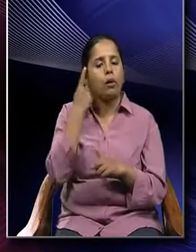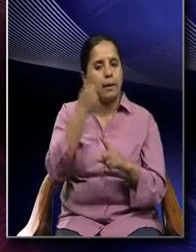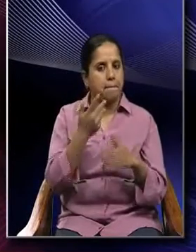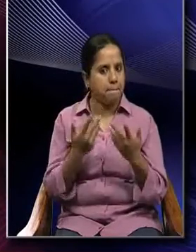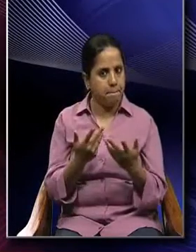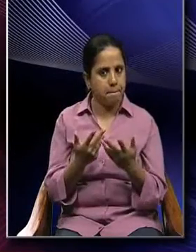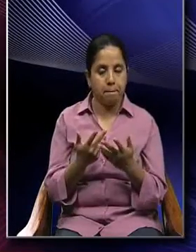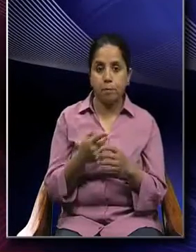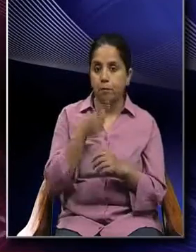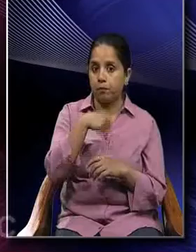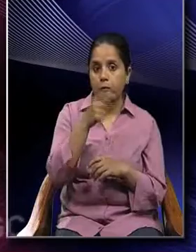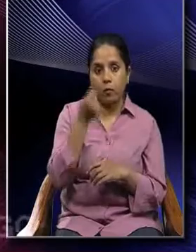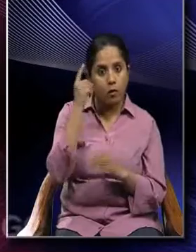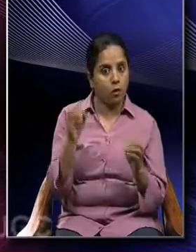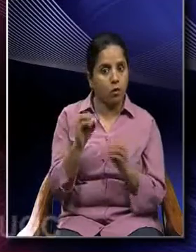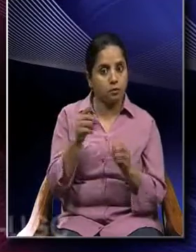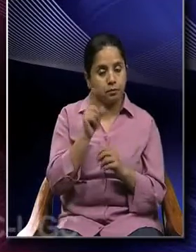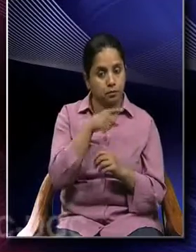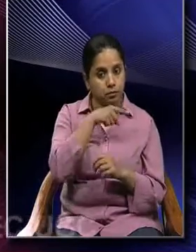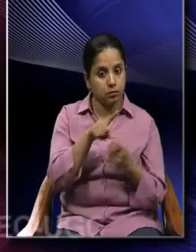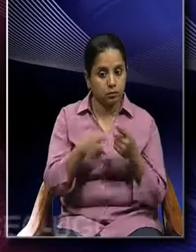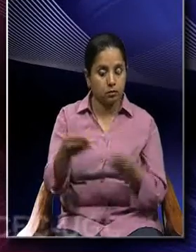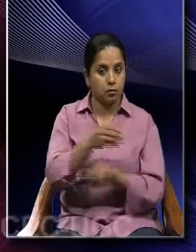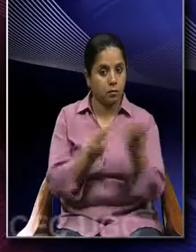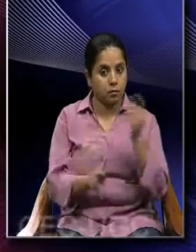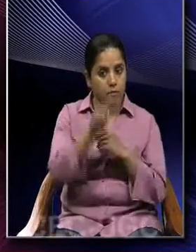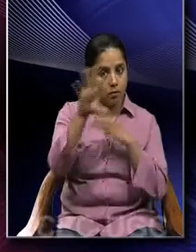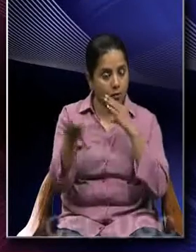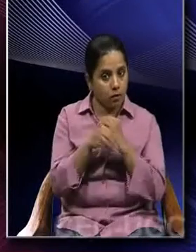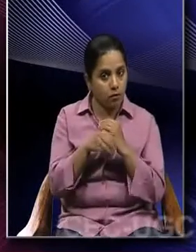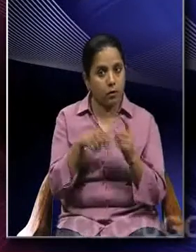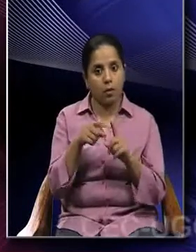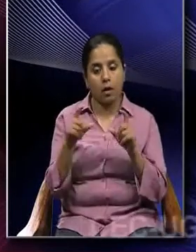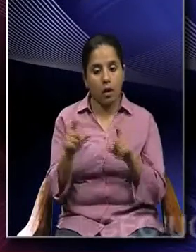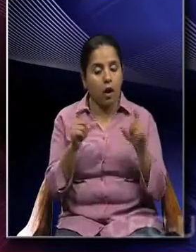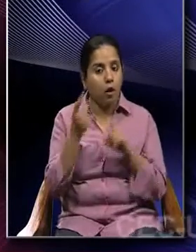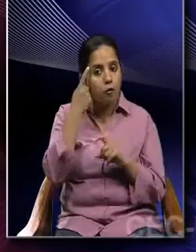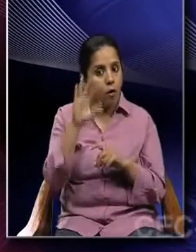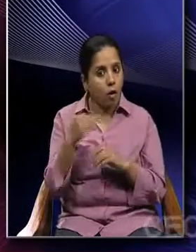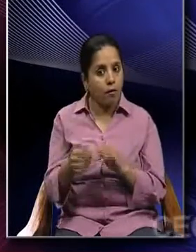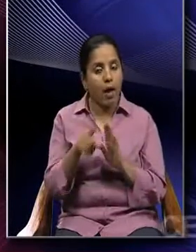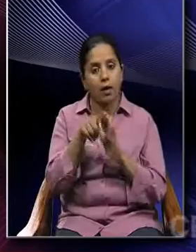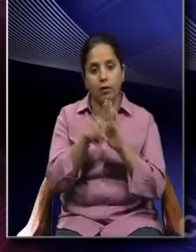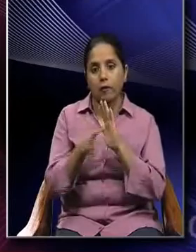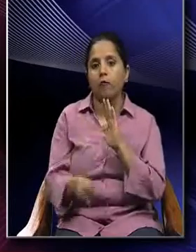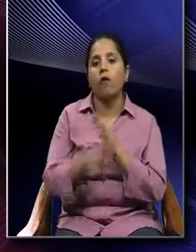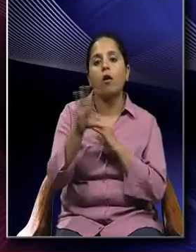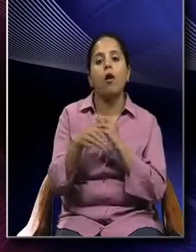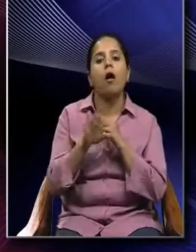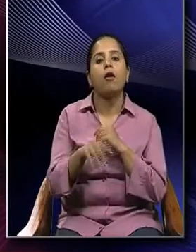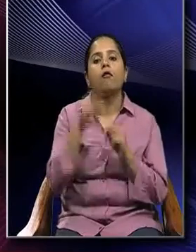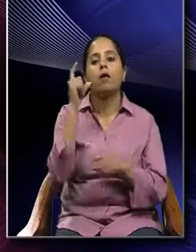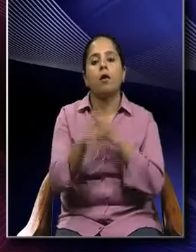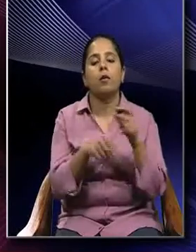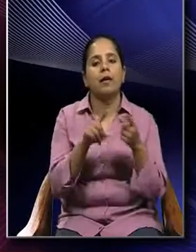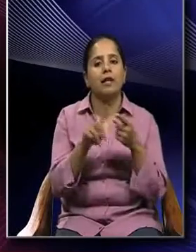So these corporates, they go beyond economic value addition to care for ethical values addition. They call it